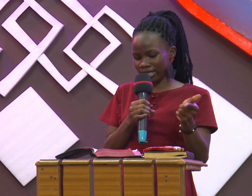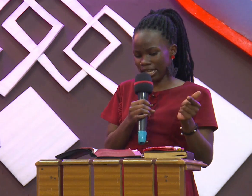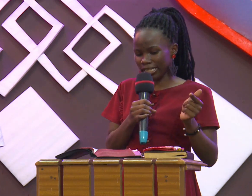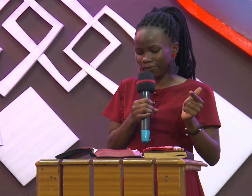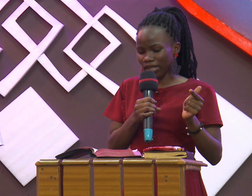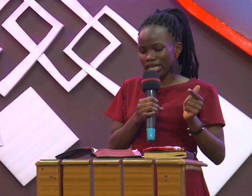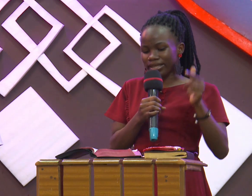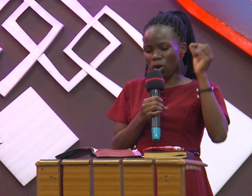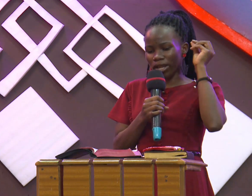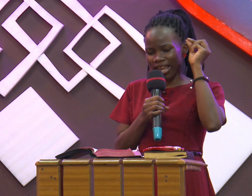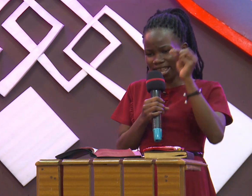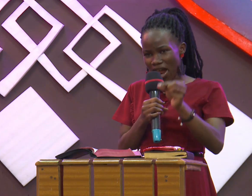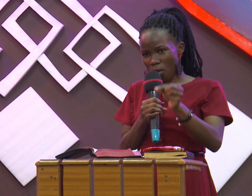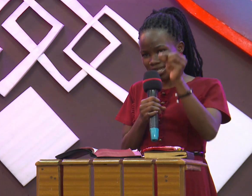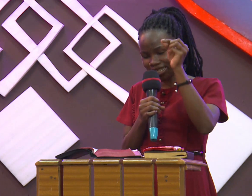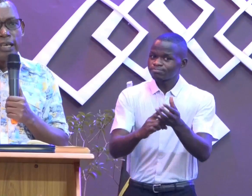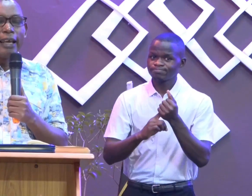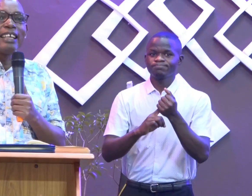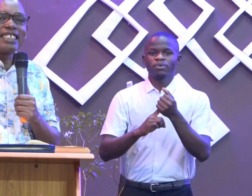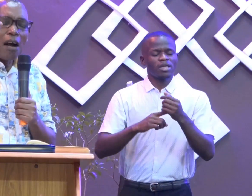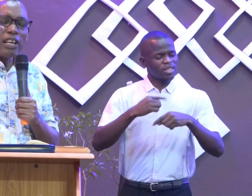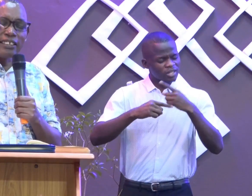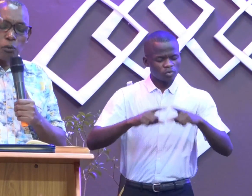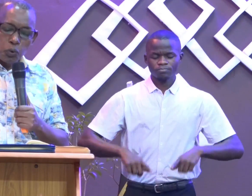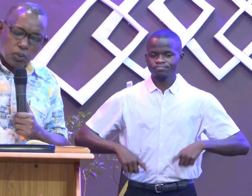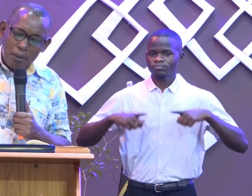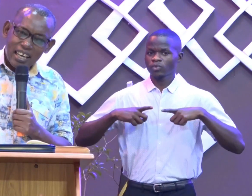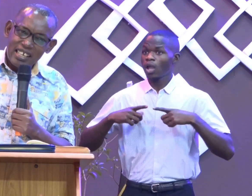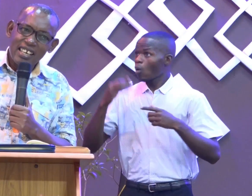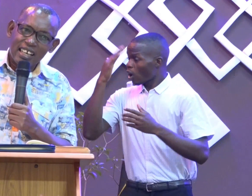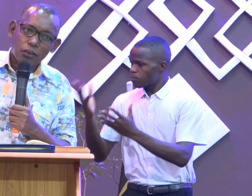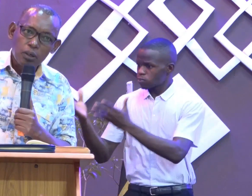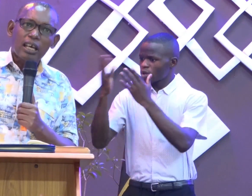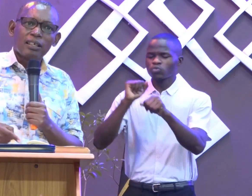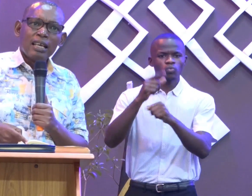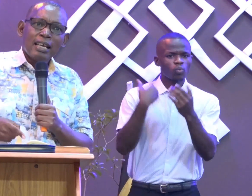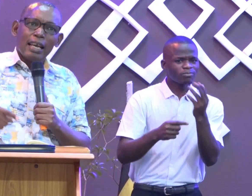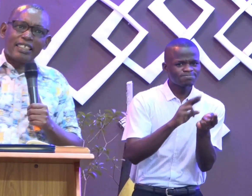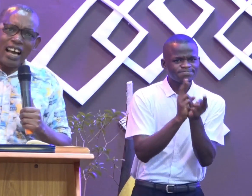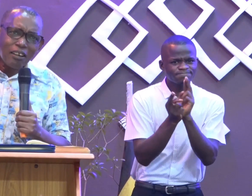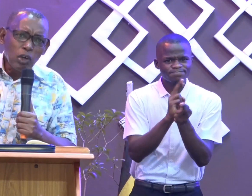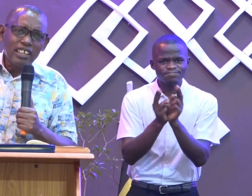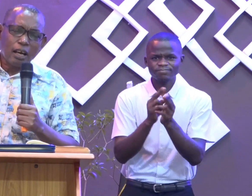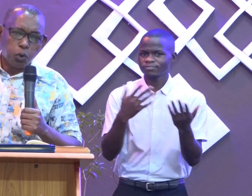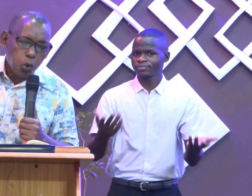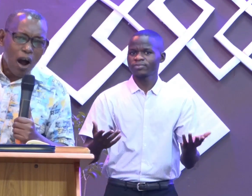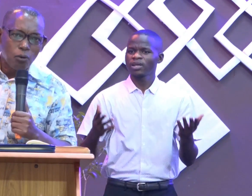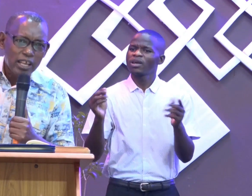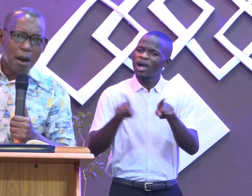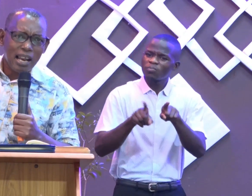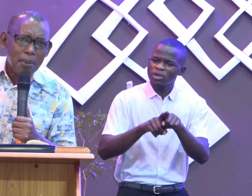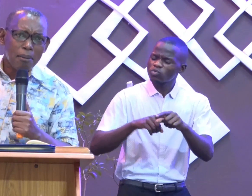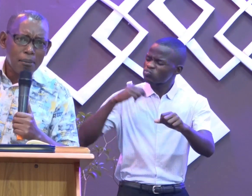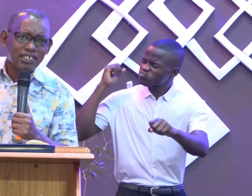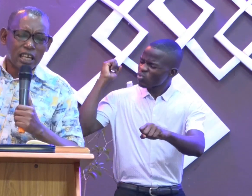be forfeited. They will inherit eternal life. What brought Him was to reconcile us with God. What overcome